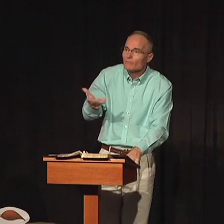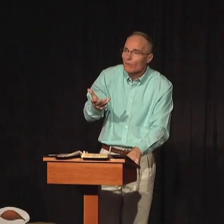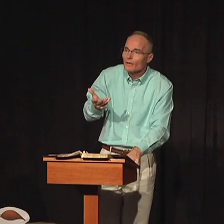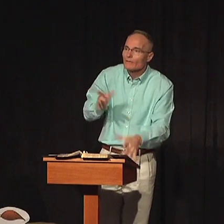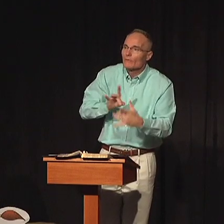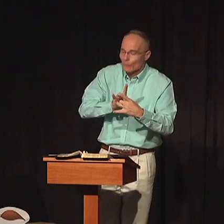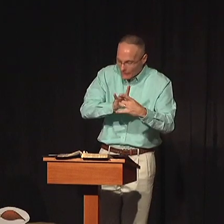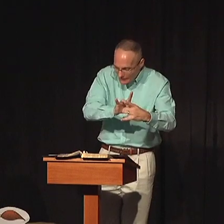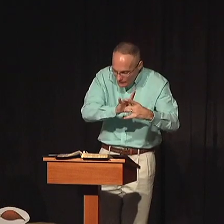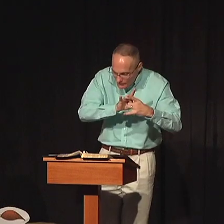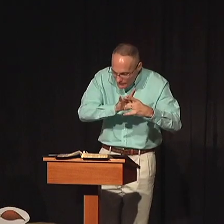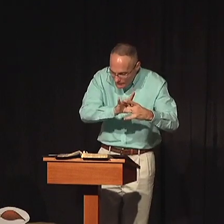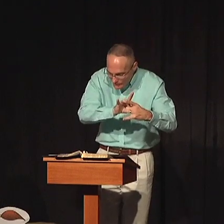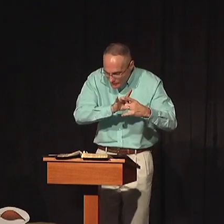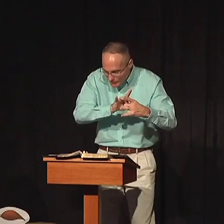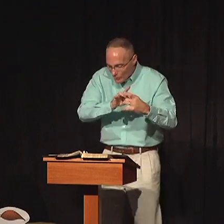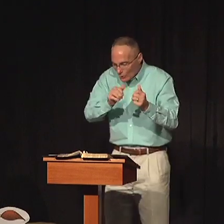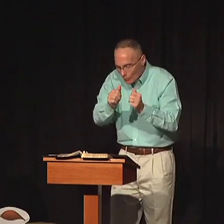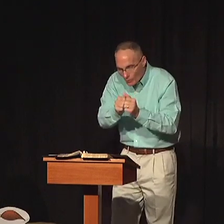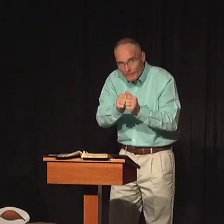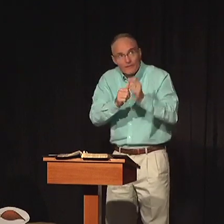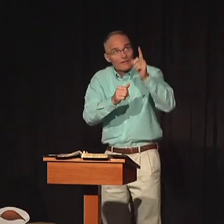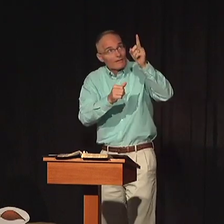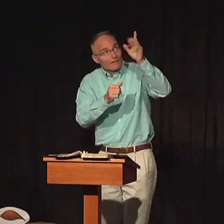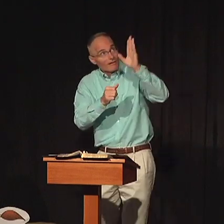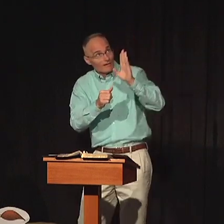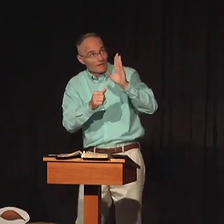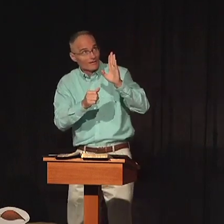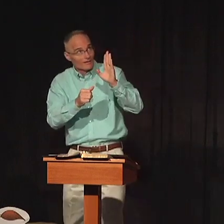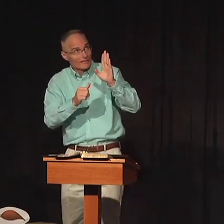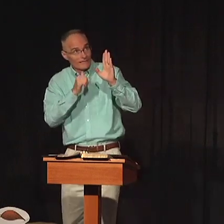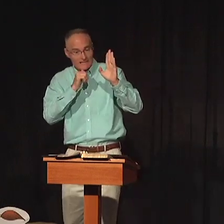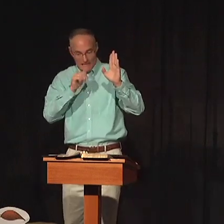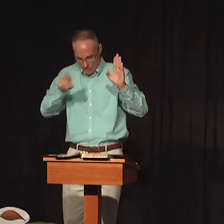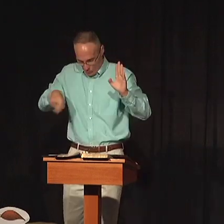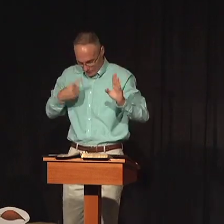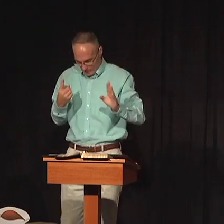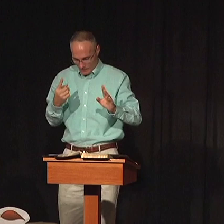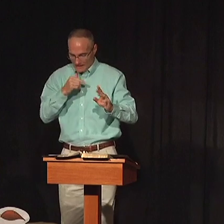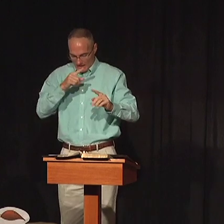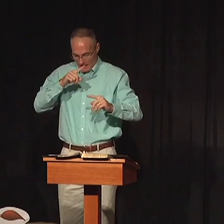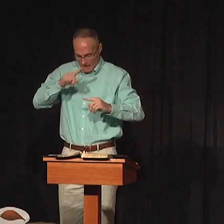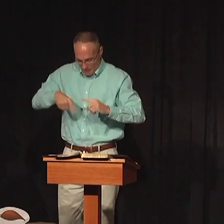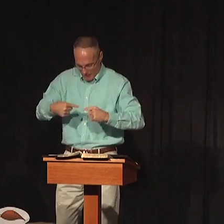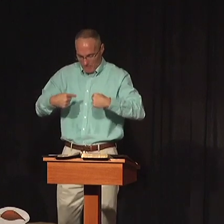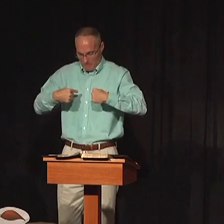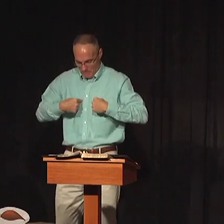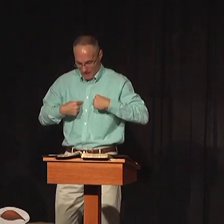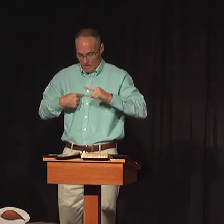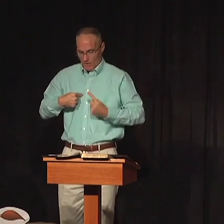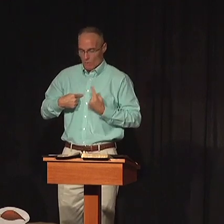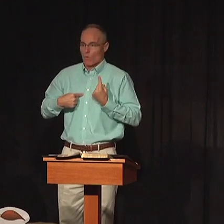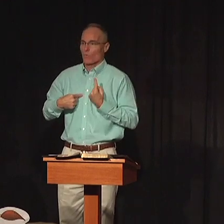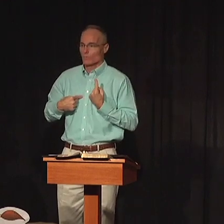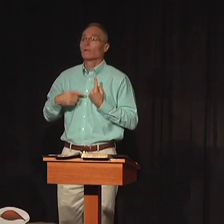And it reminds us of that relationship with God. It's not just about me